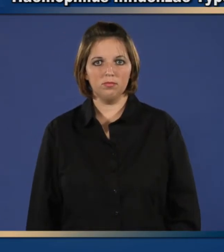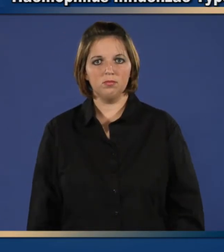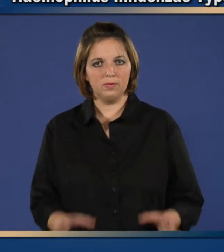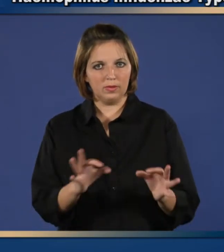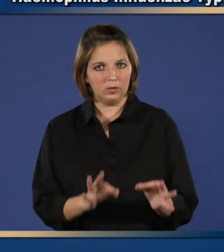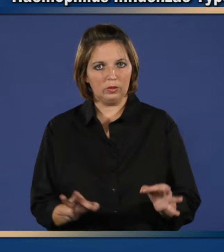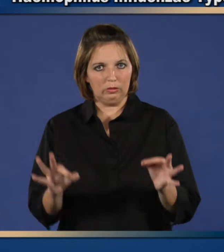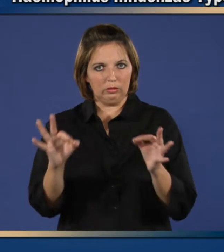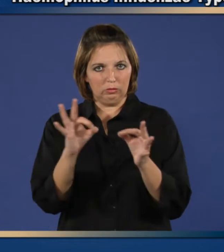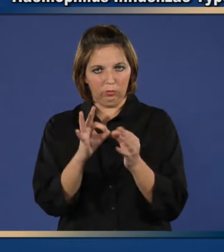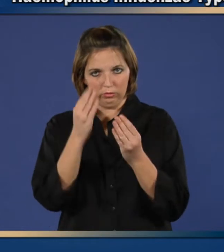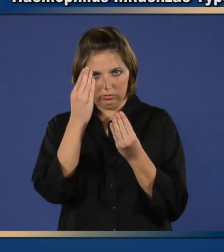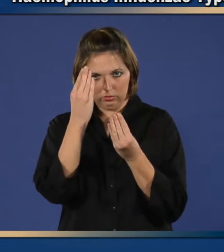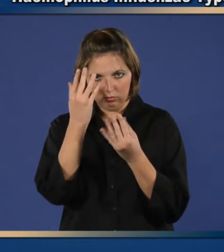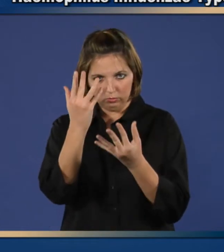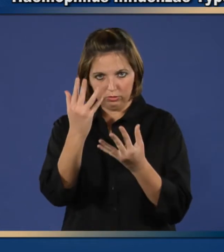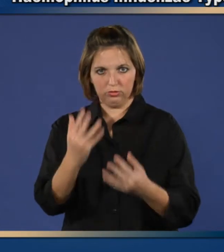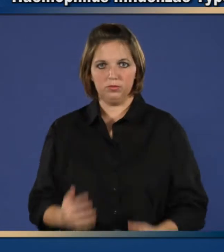What you need to know.